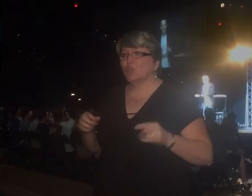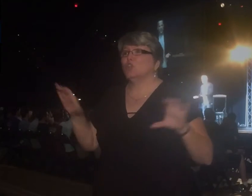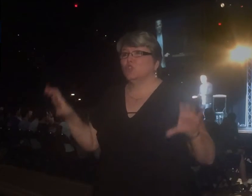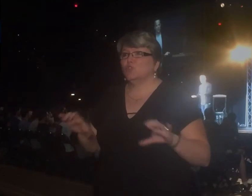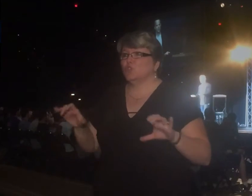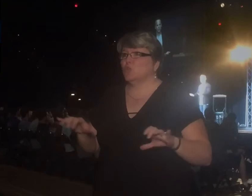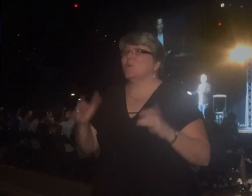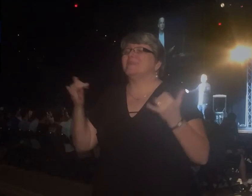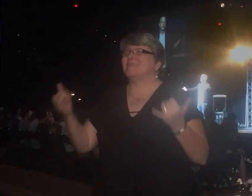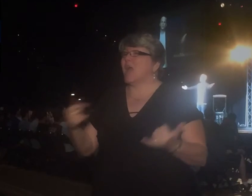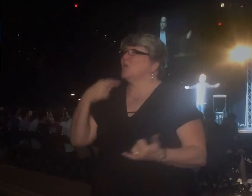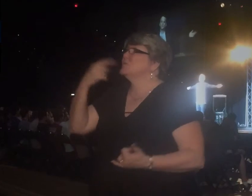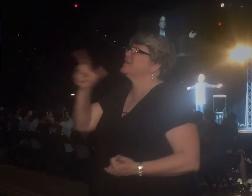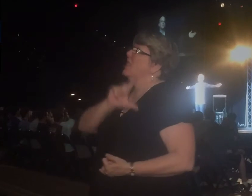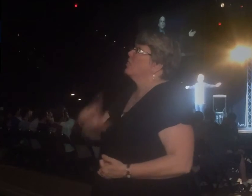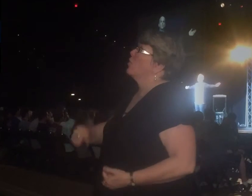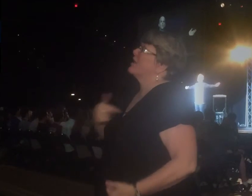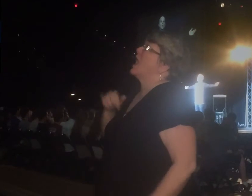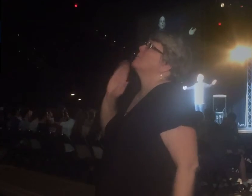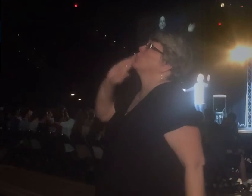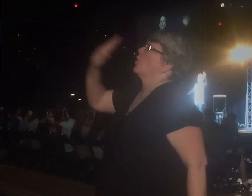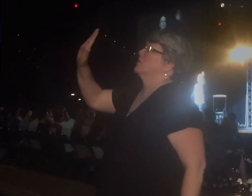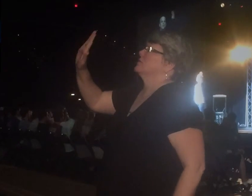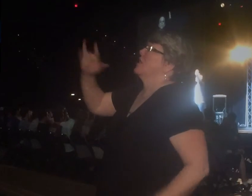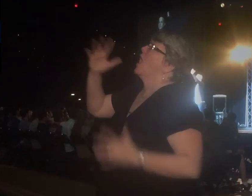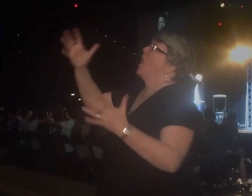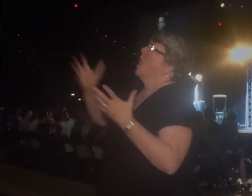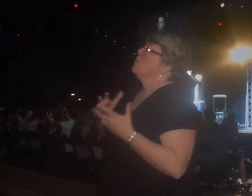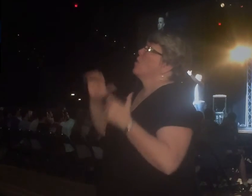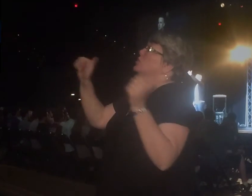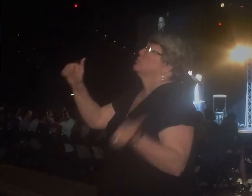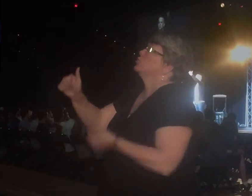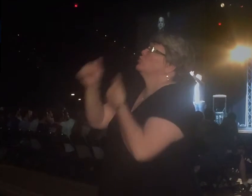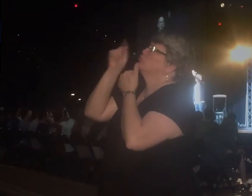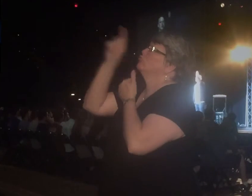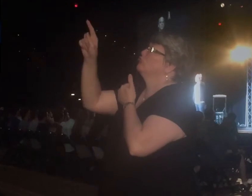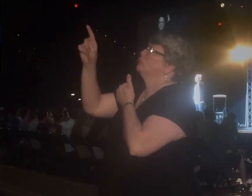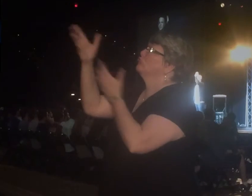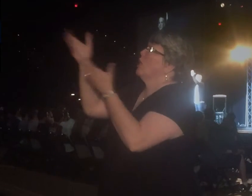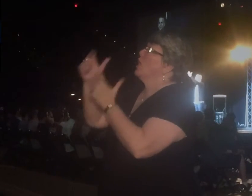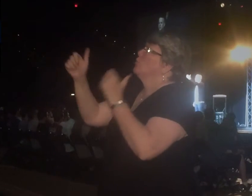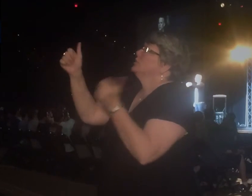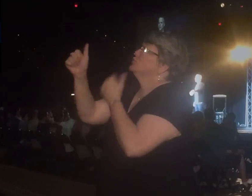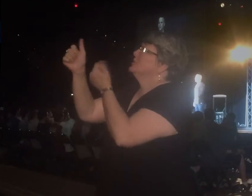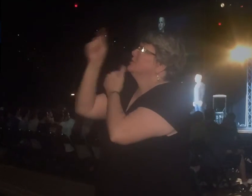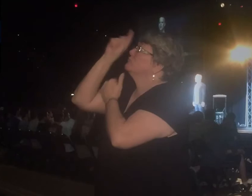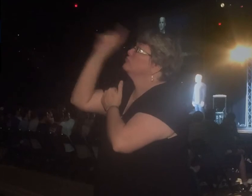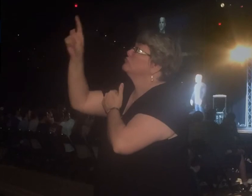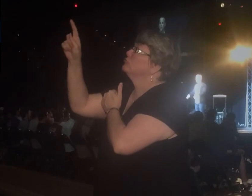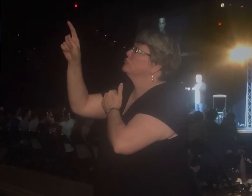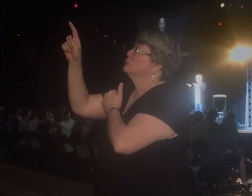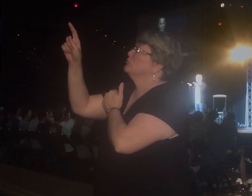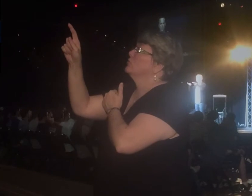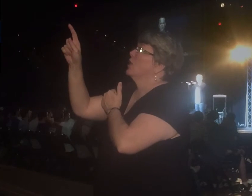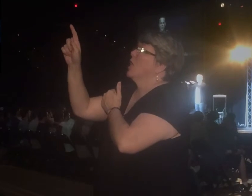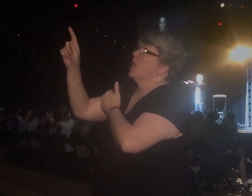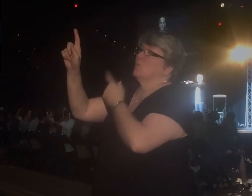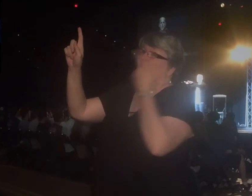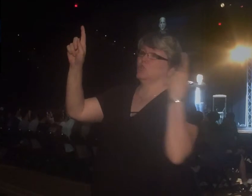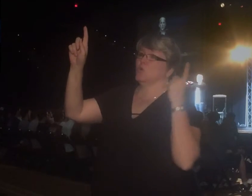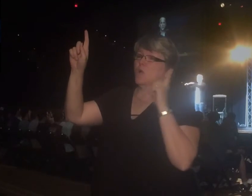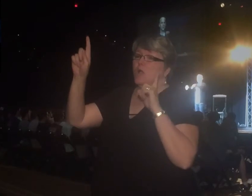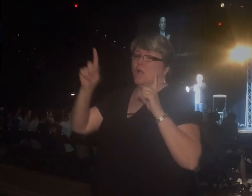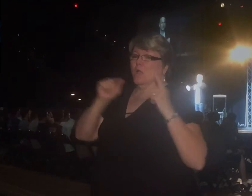do? What you do is you say now, Lord, I'm yours. Lord, I want to pursue you. I want to chase after